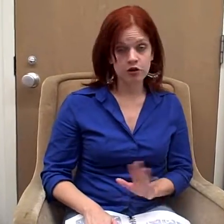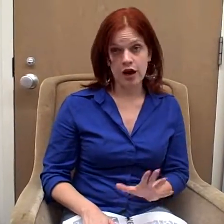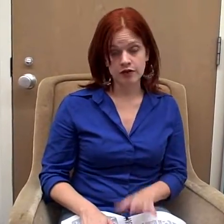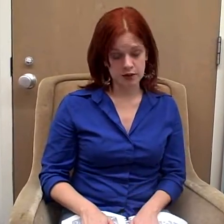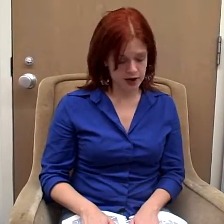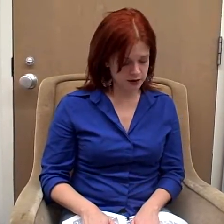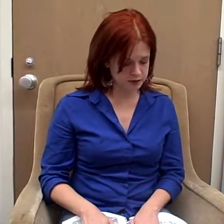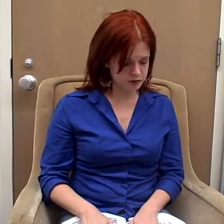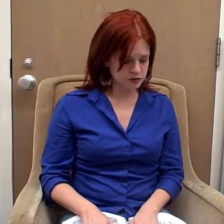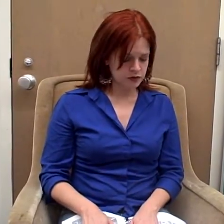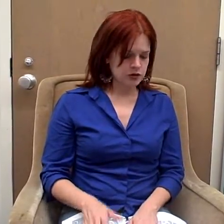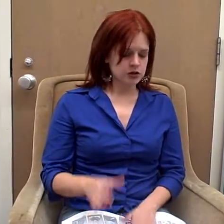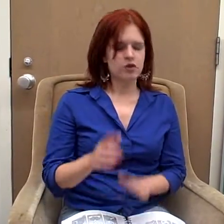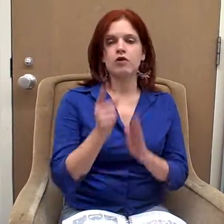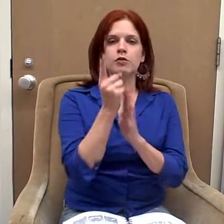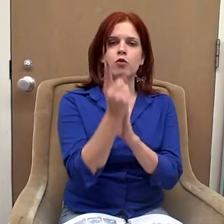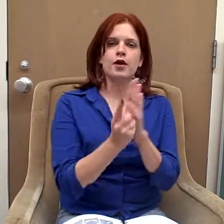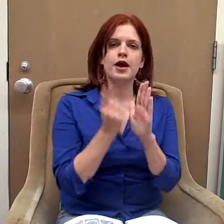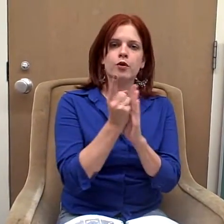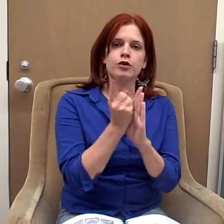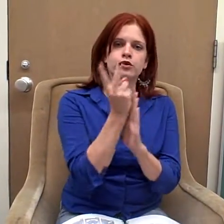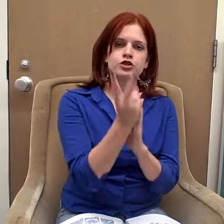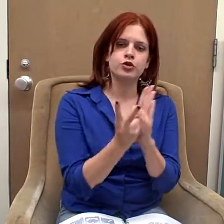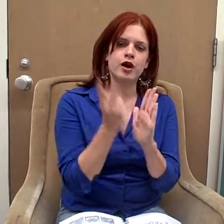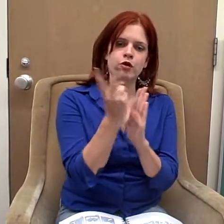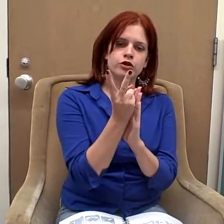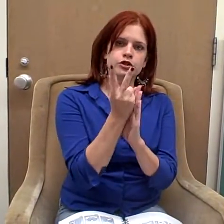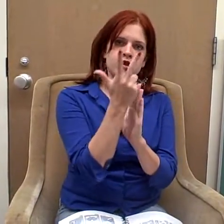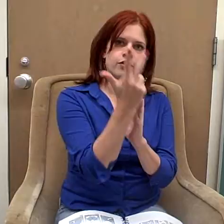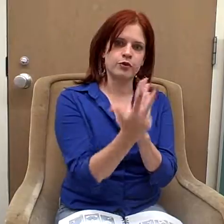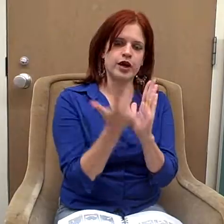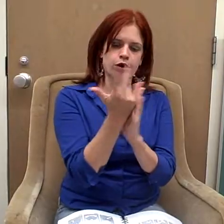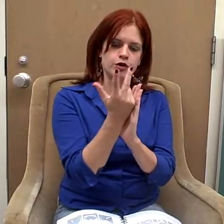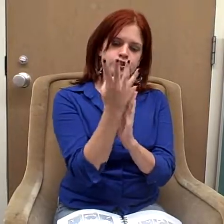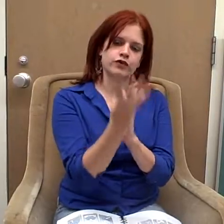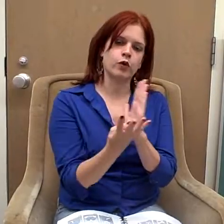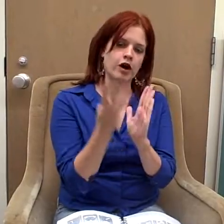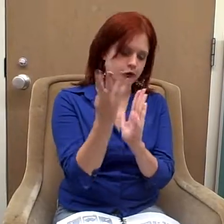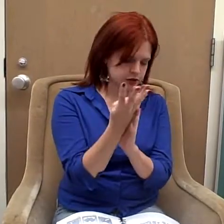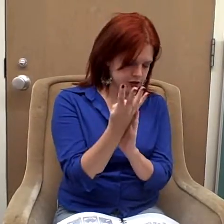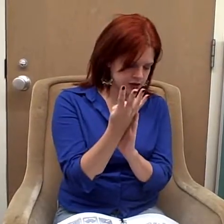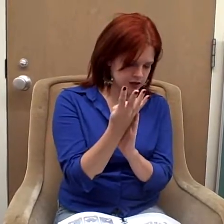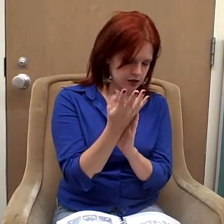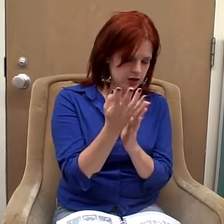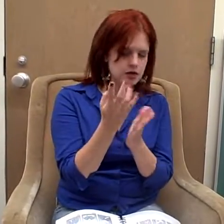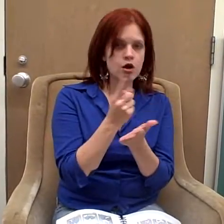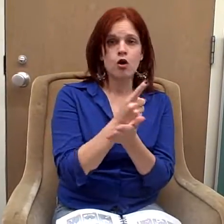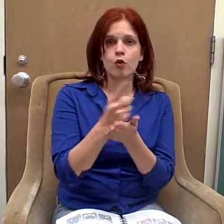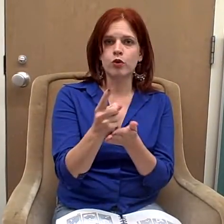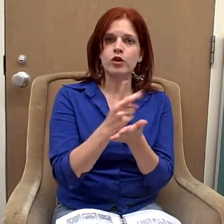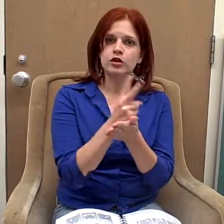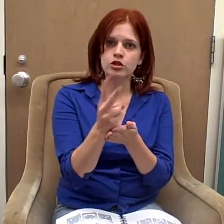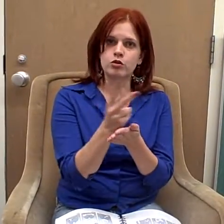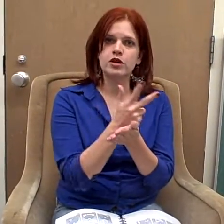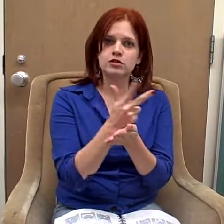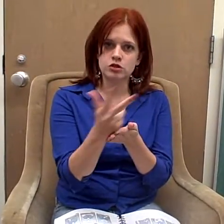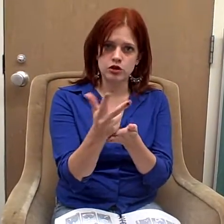have to combine them. So that would be 1 hour, 2 hours, 3 hours, 4 hours, etc. 1 week, 2 weeks, 3 weeks,